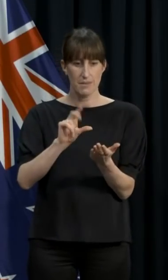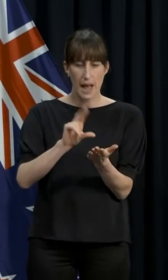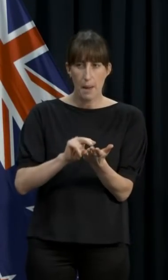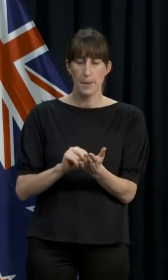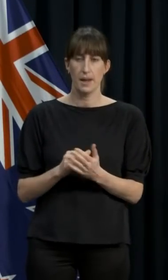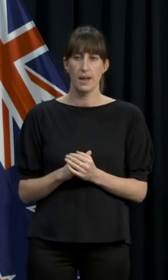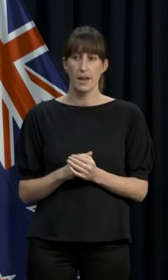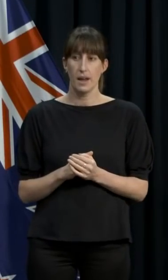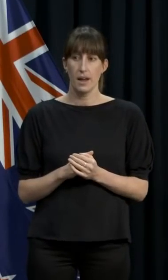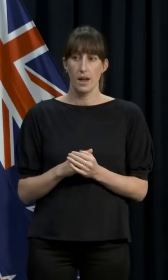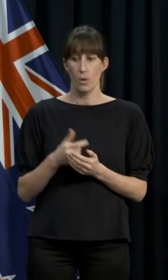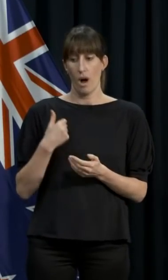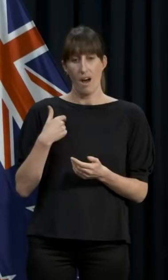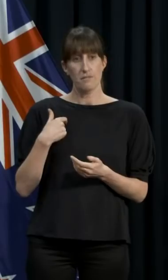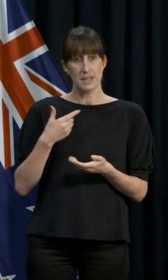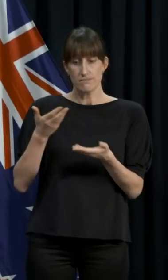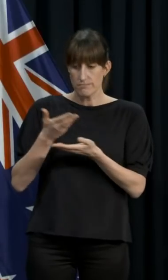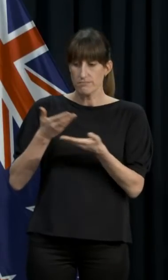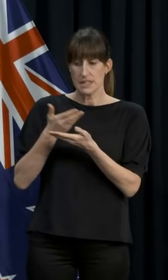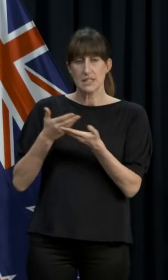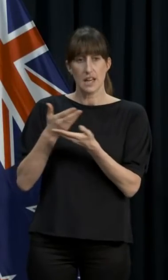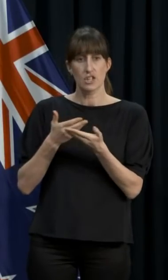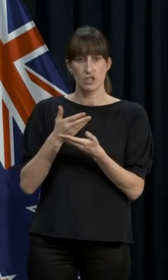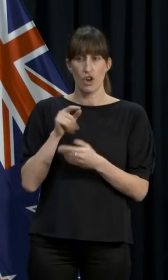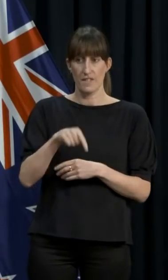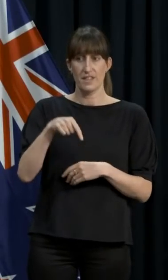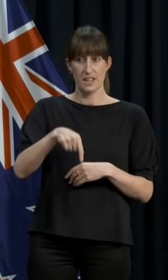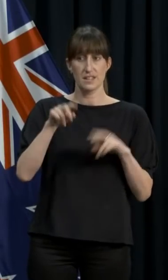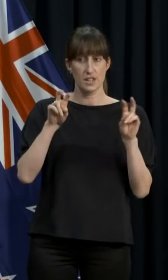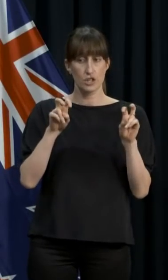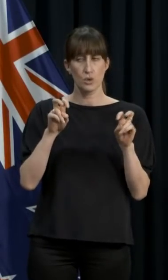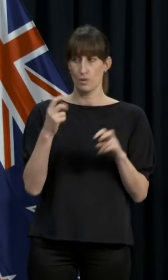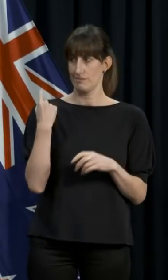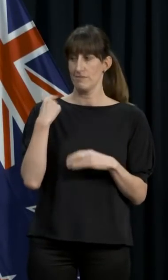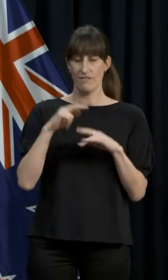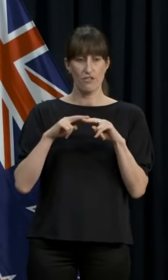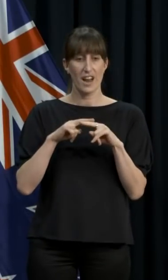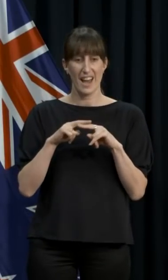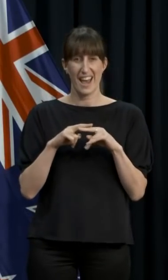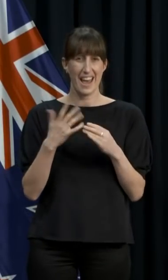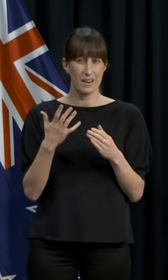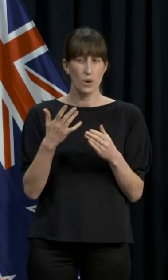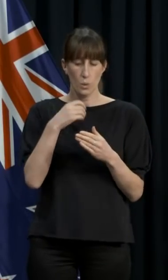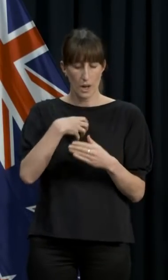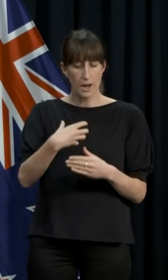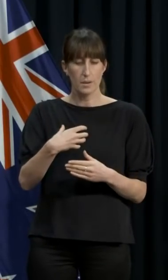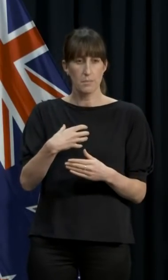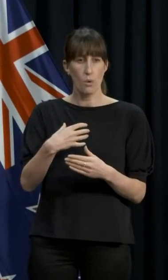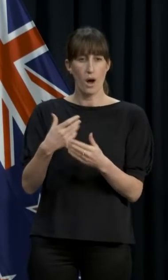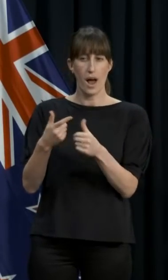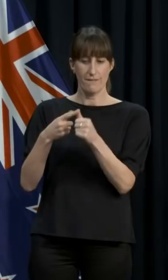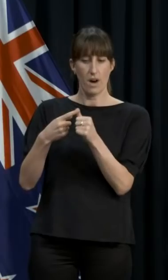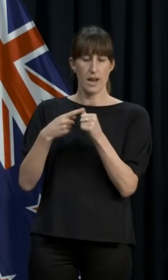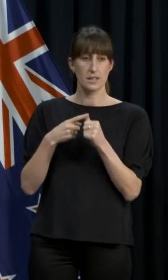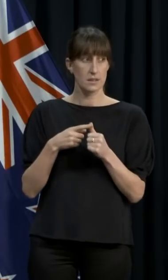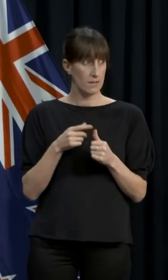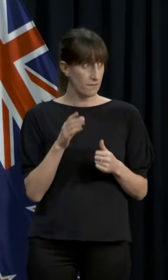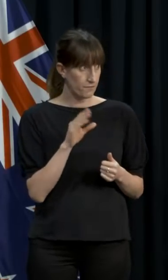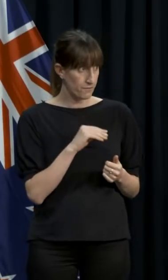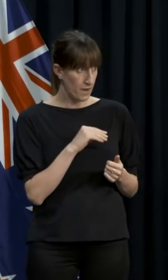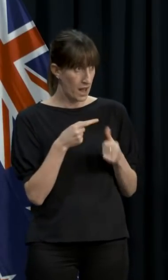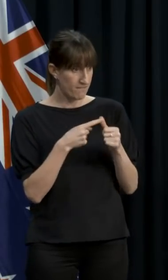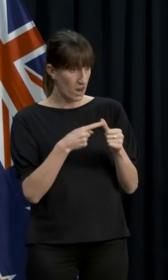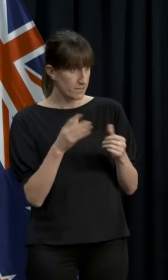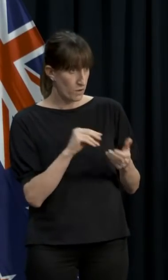about that. The most recent discussion I had about that was on Friday, and there's further advice coming. And that advice is from the Minister of Health? It's from the